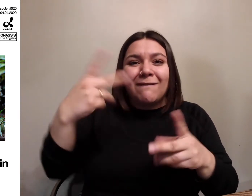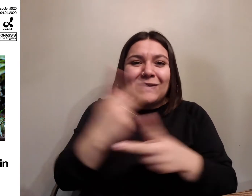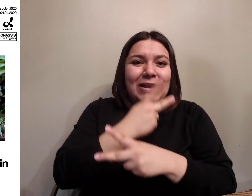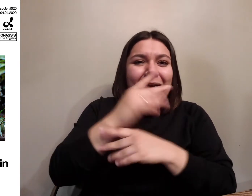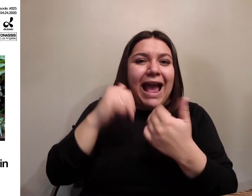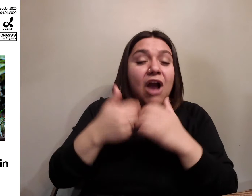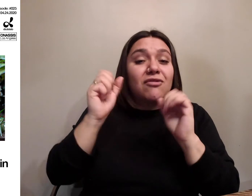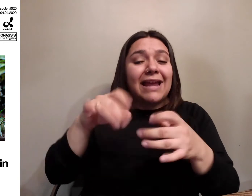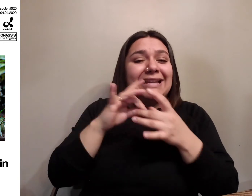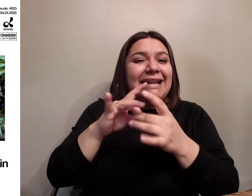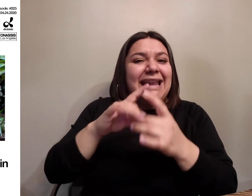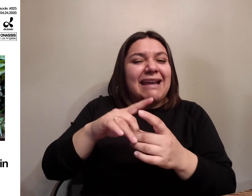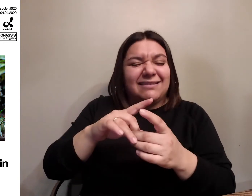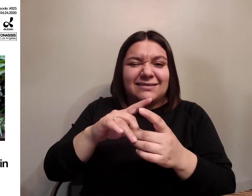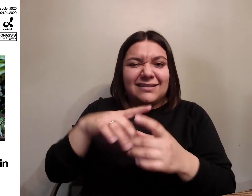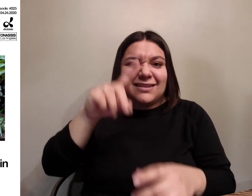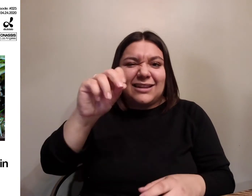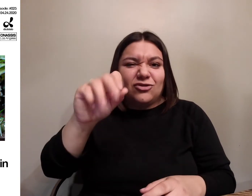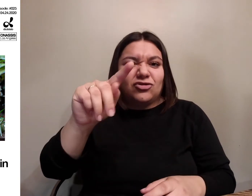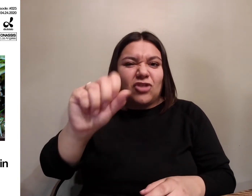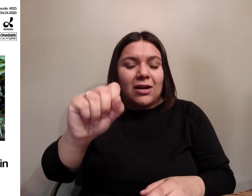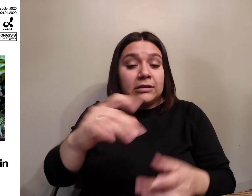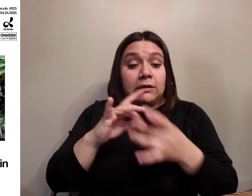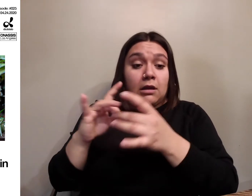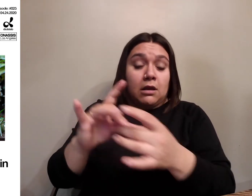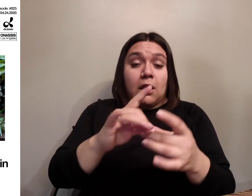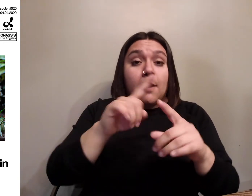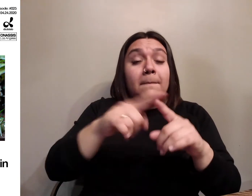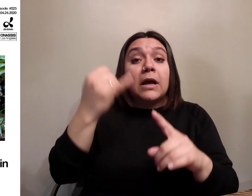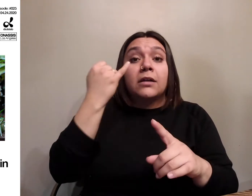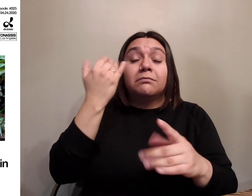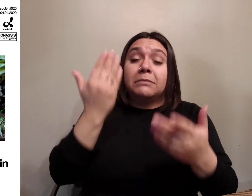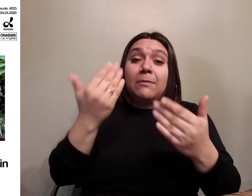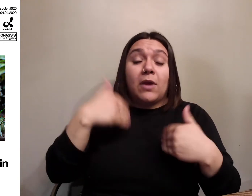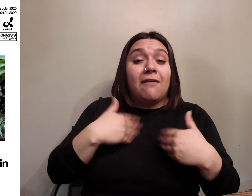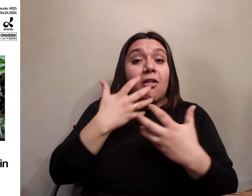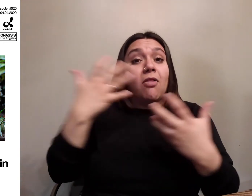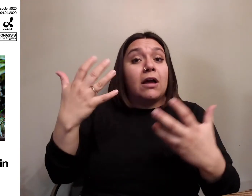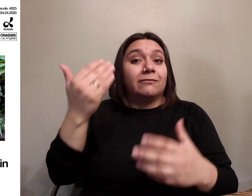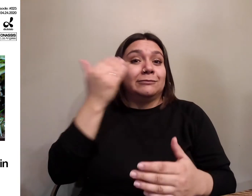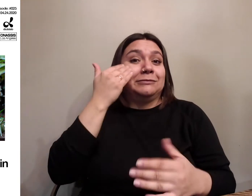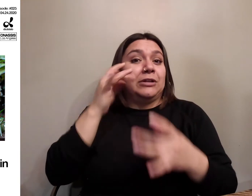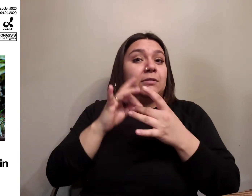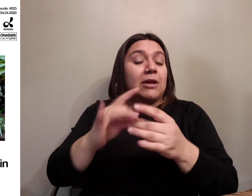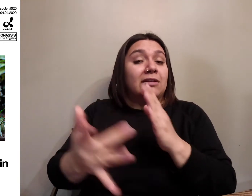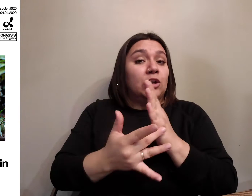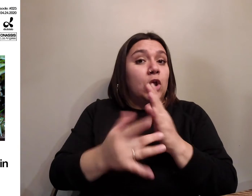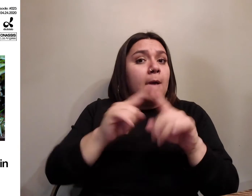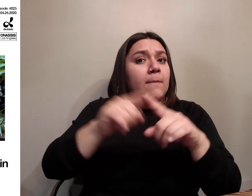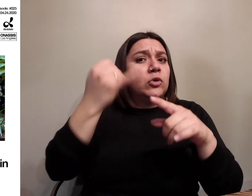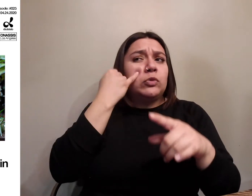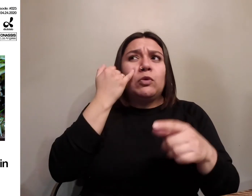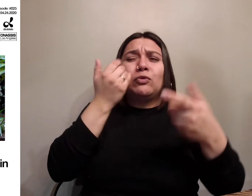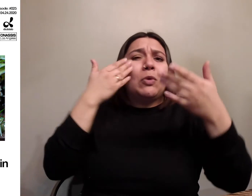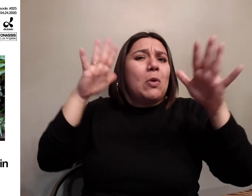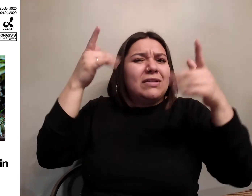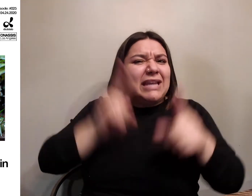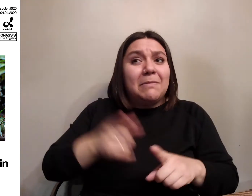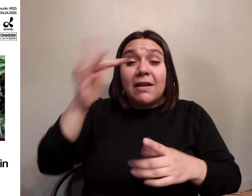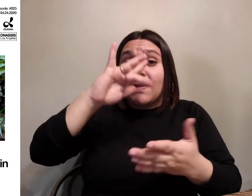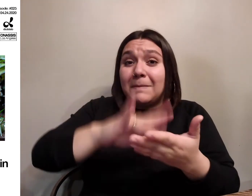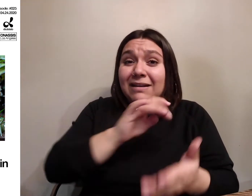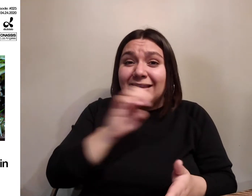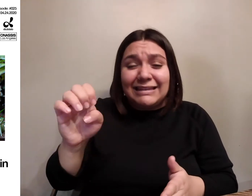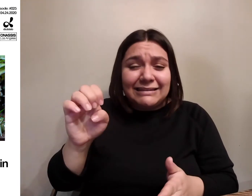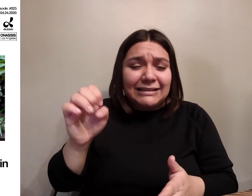we need more interdisciplinary work and people talking to each other across disciplines, learning from each other across